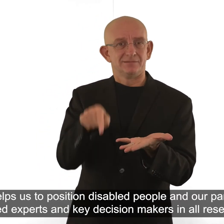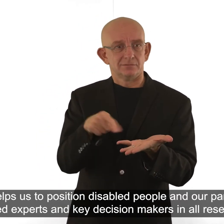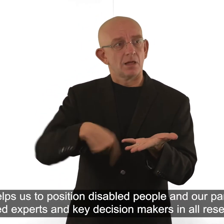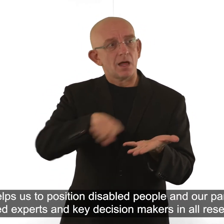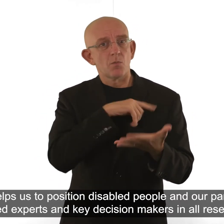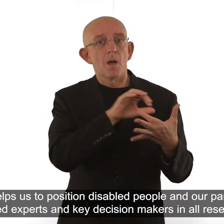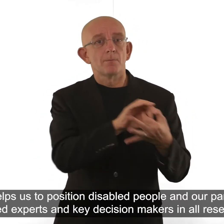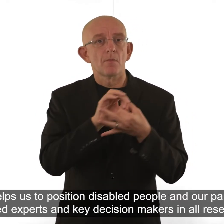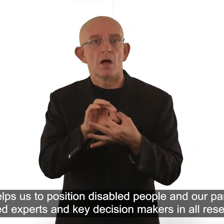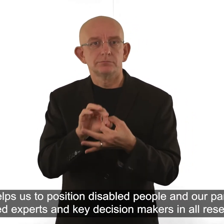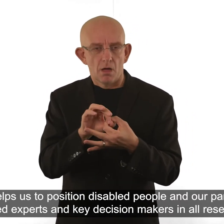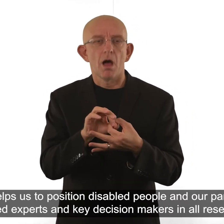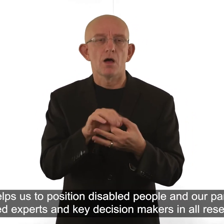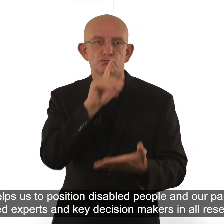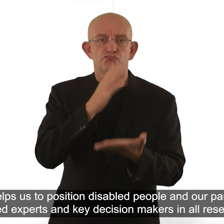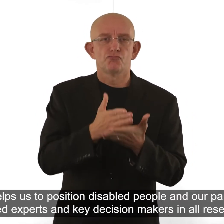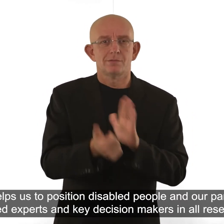all research projects.